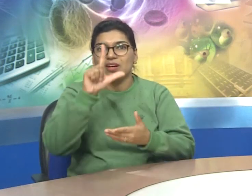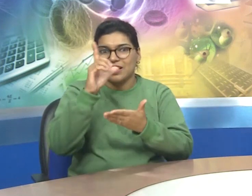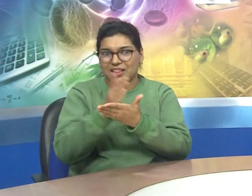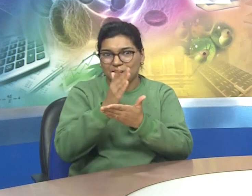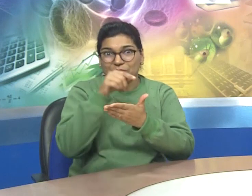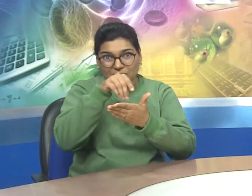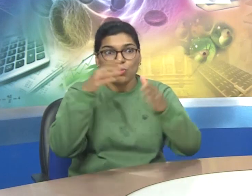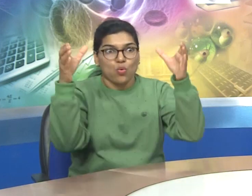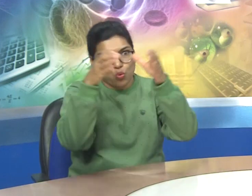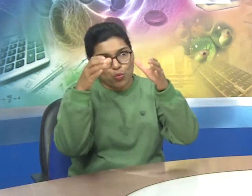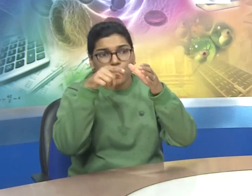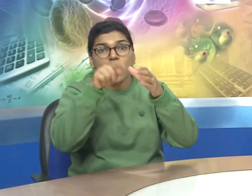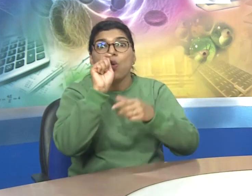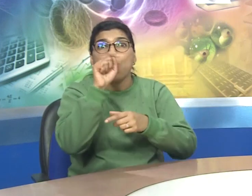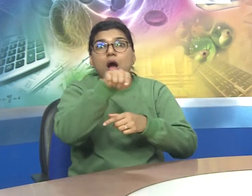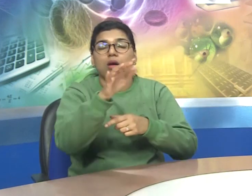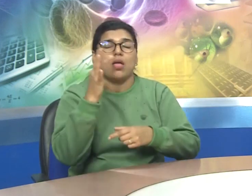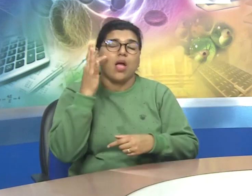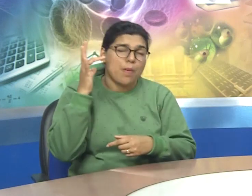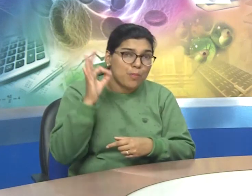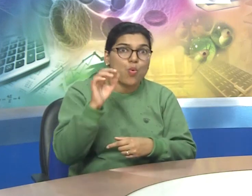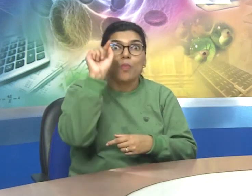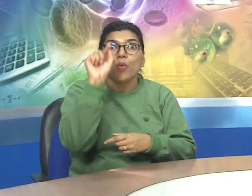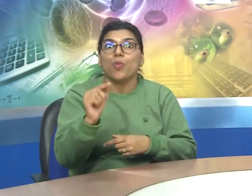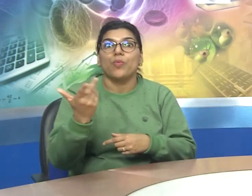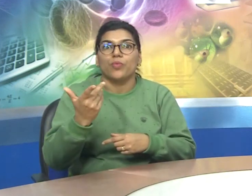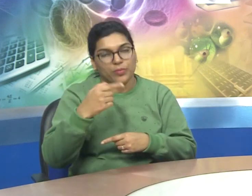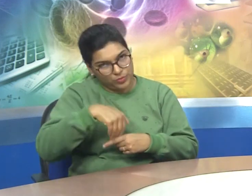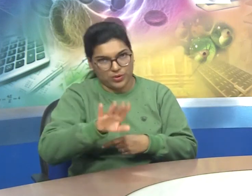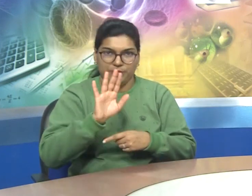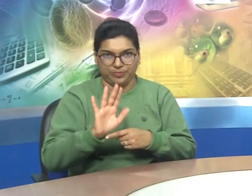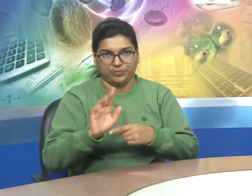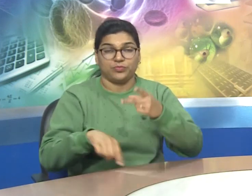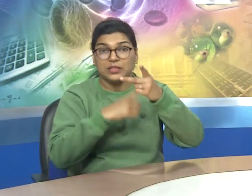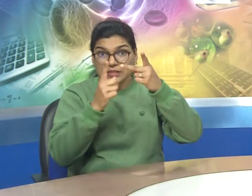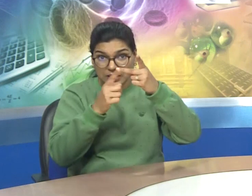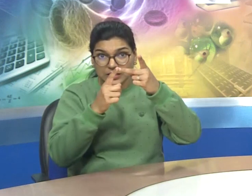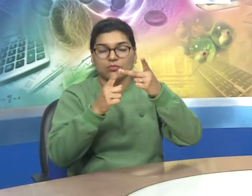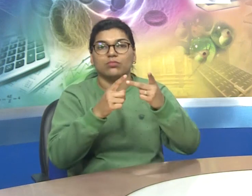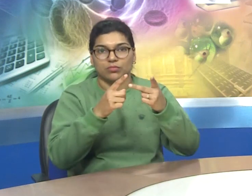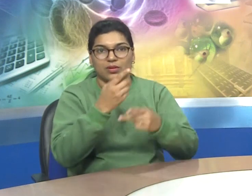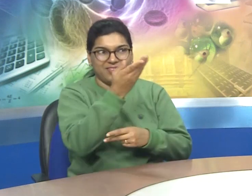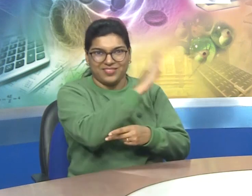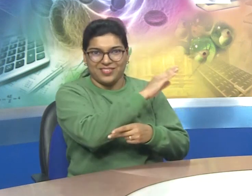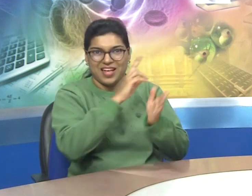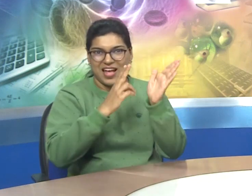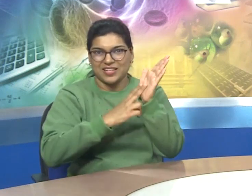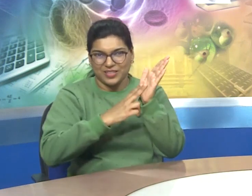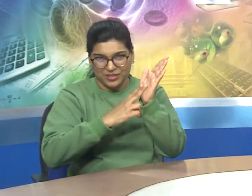library classification. Mainly, if we talk about the functions, the main functions